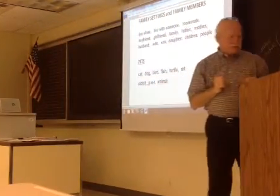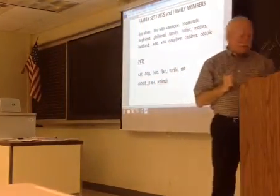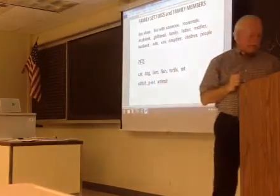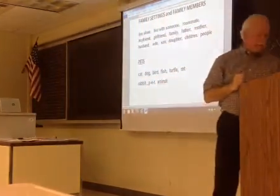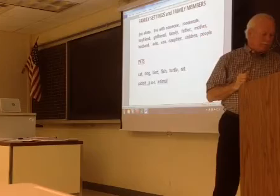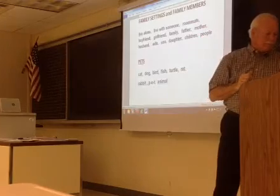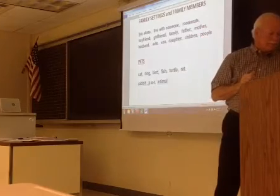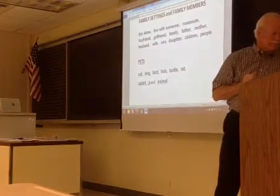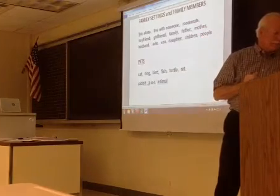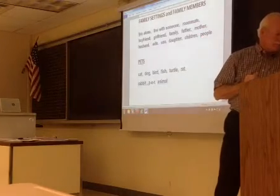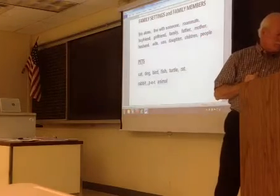lot of